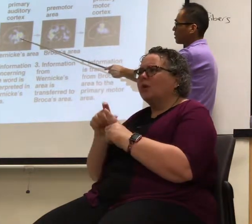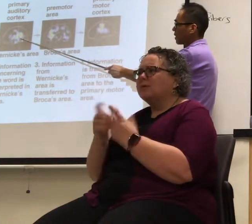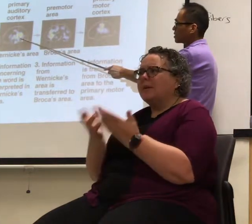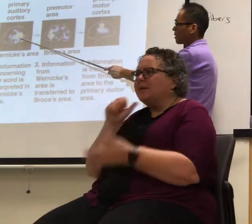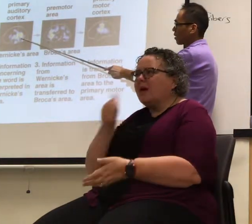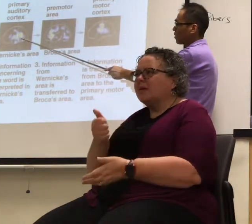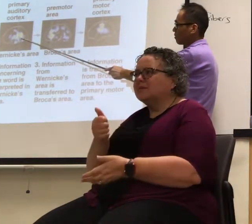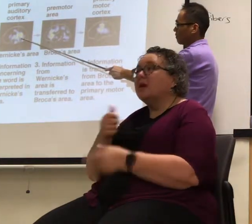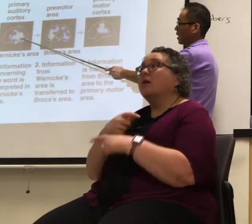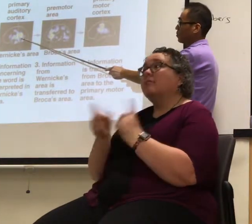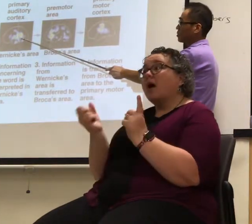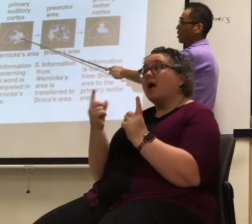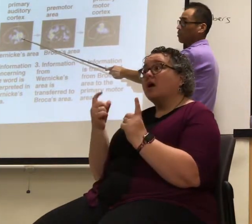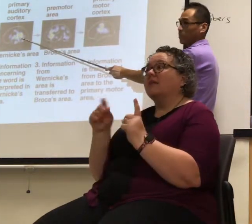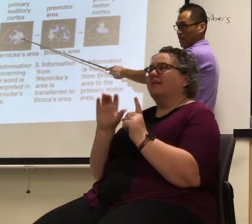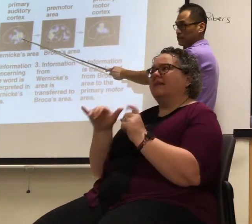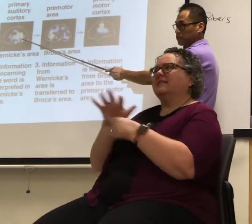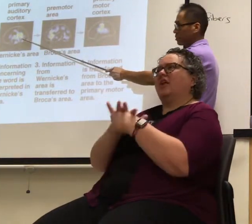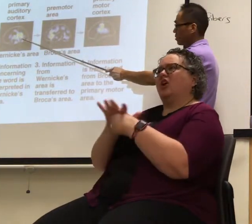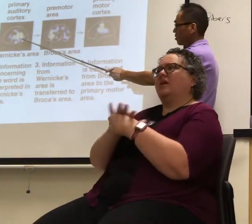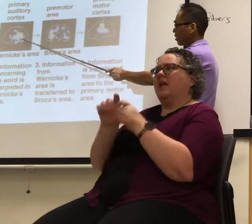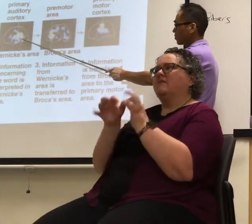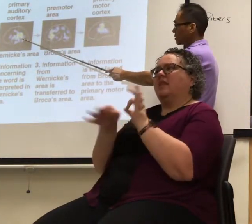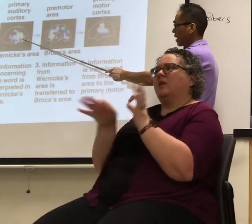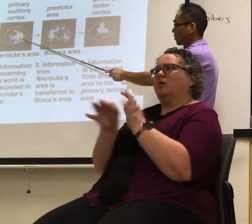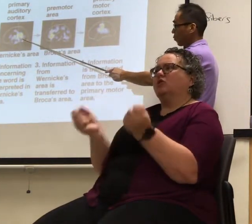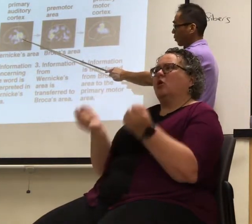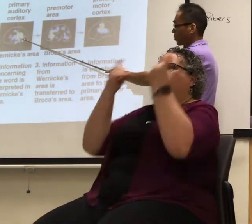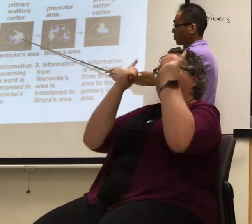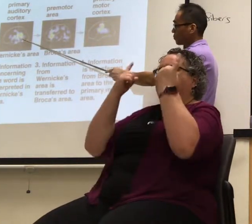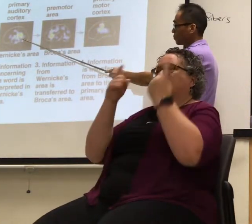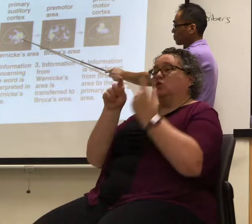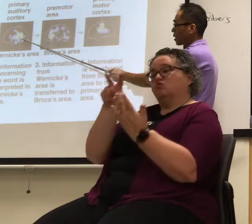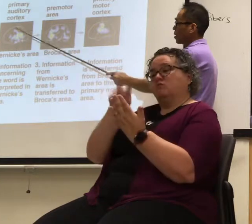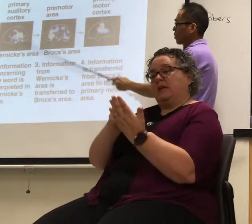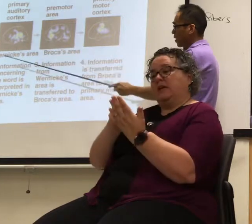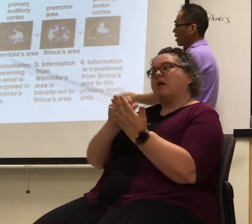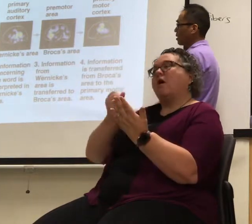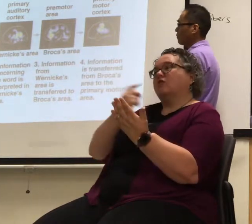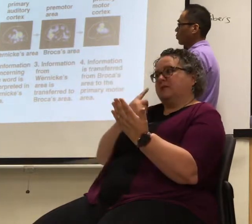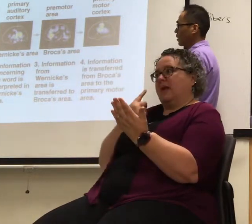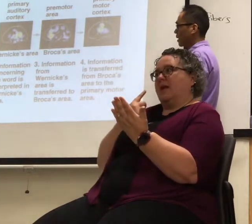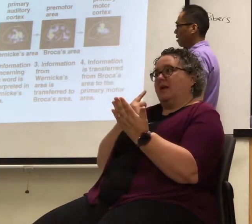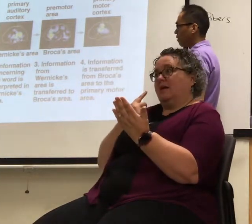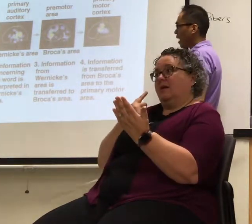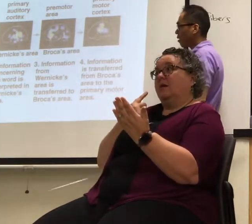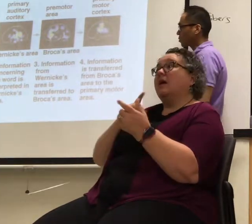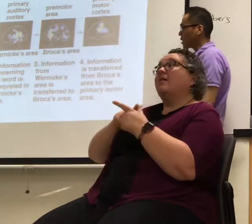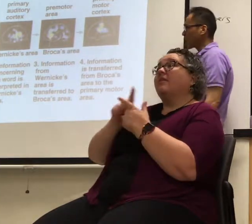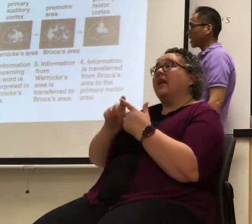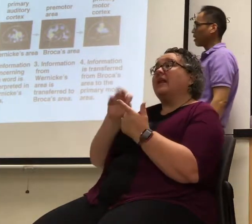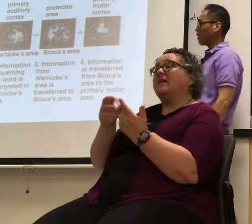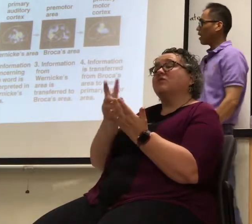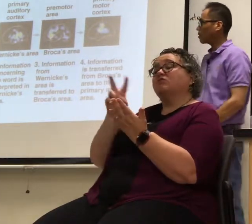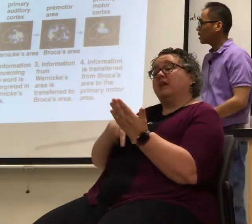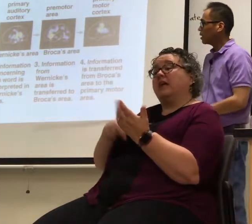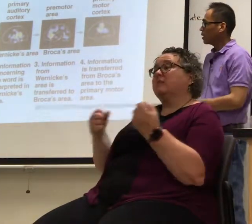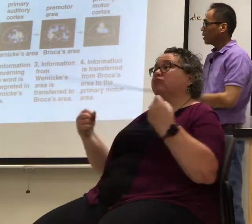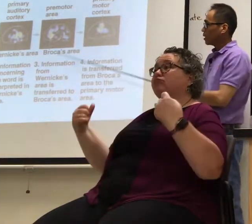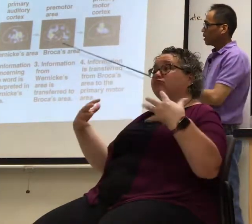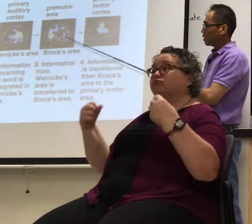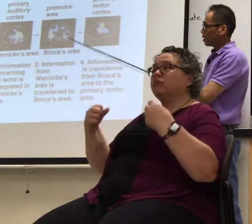anyways, that's the area of language comprehension. You understand the word. Then, if you're reading out loud or talking out